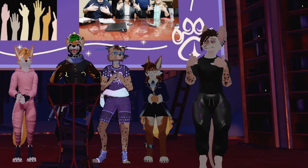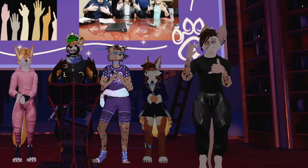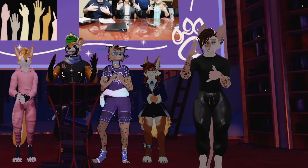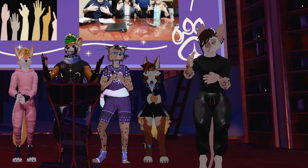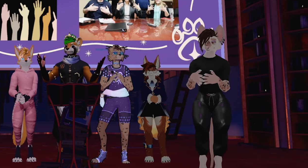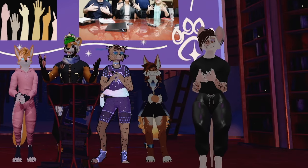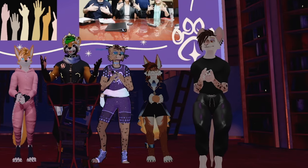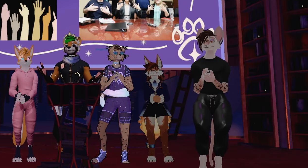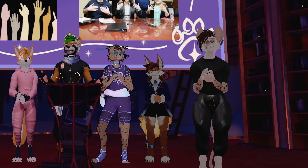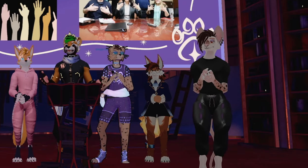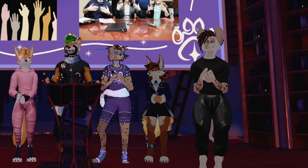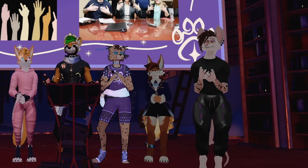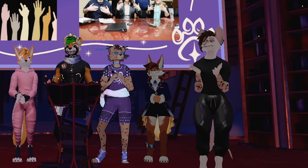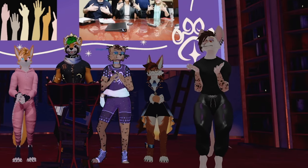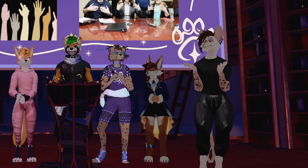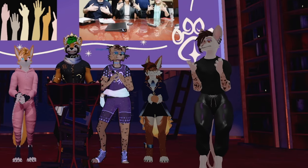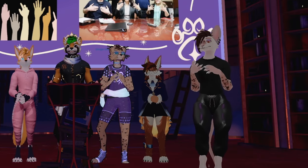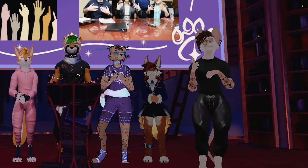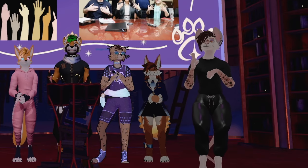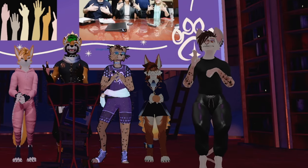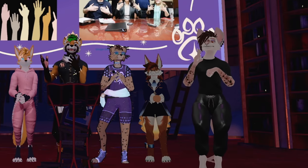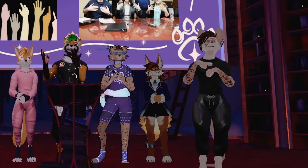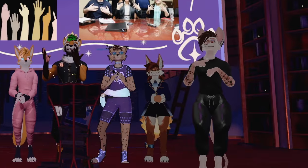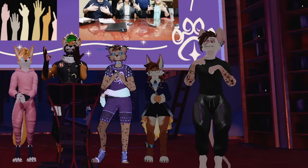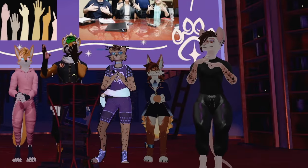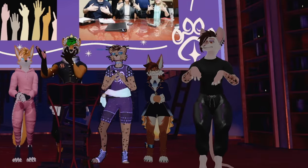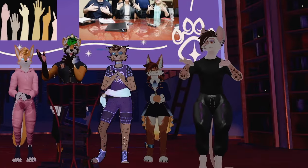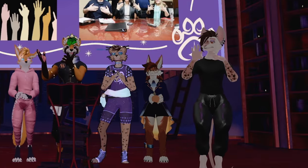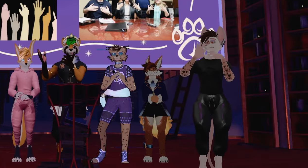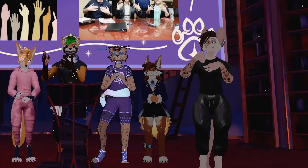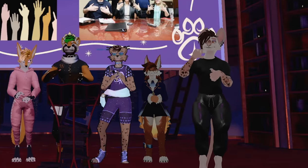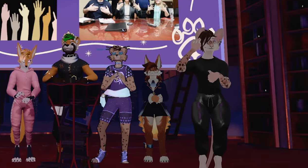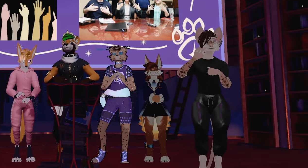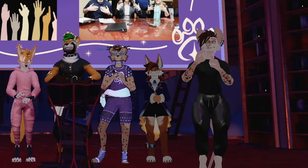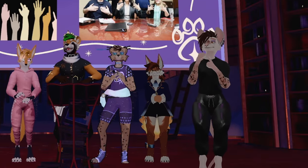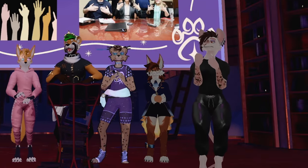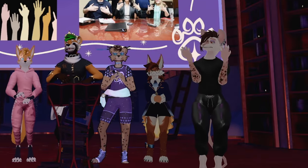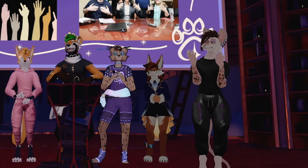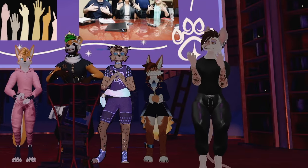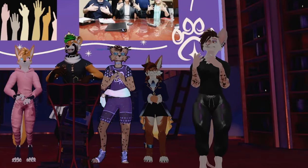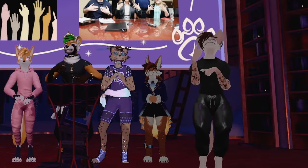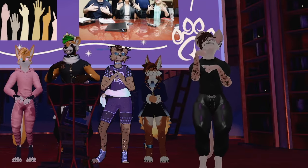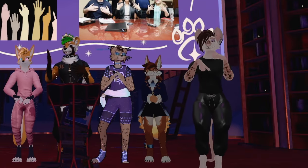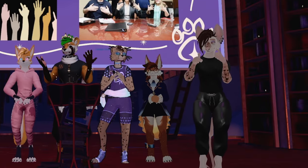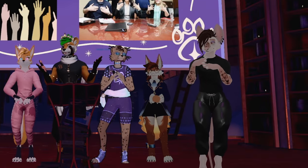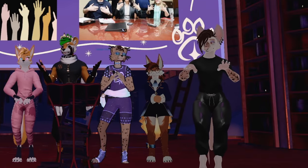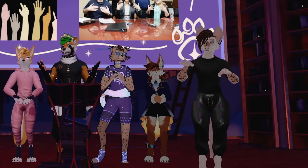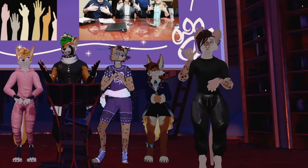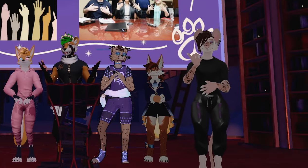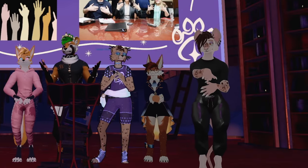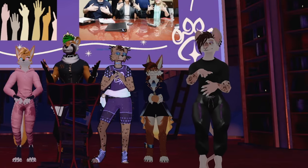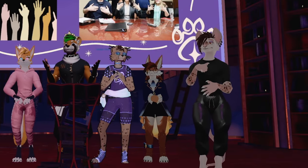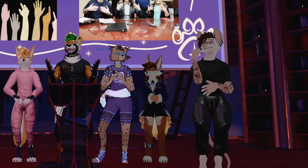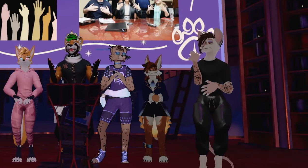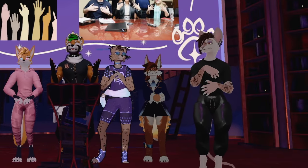And of course, one of the biggest parts of deaf culture is sign language. This is a visual language